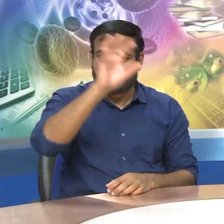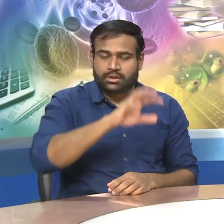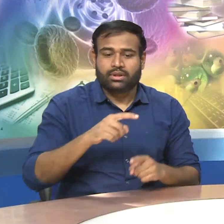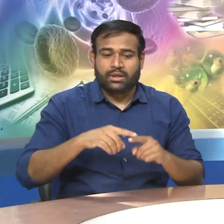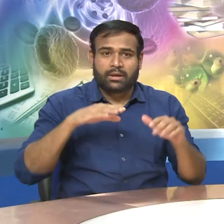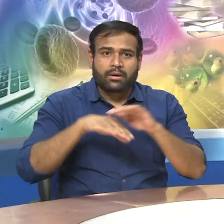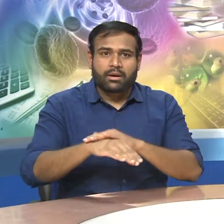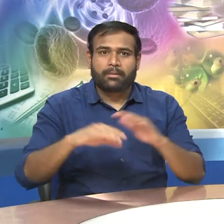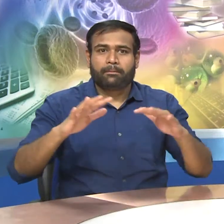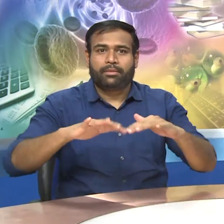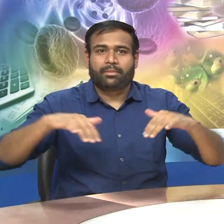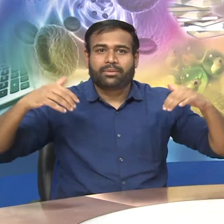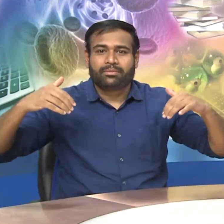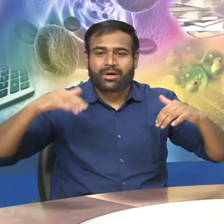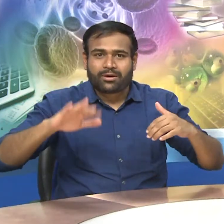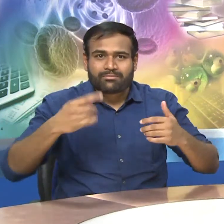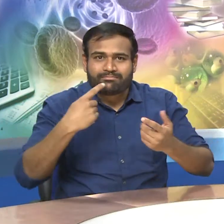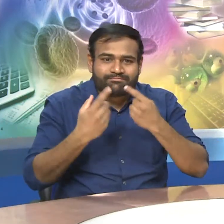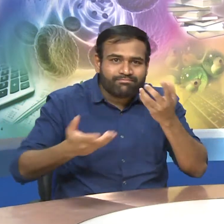Law-making body is legislature.